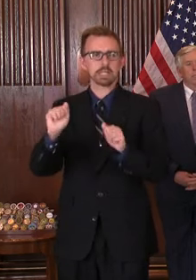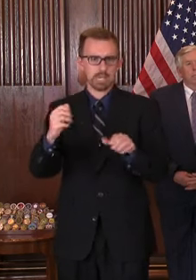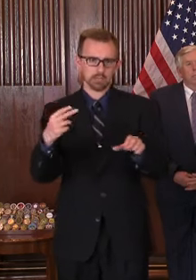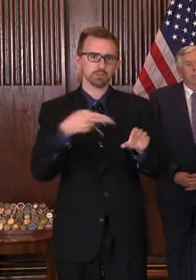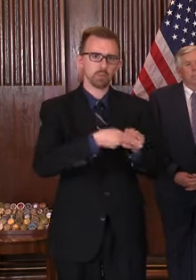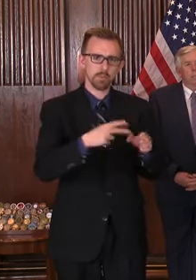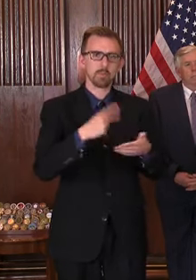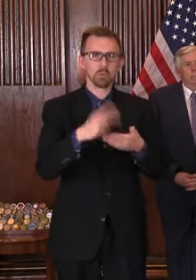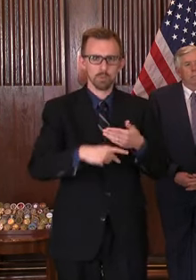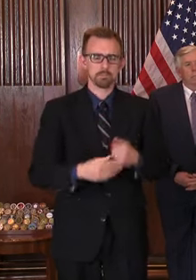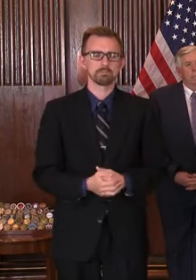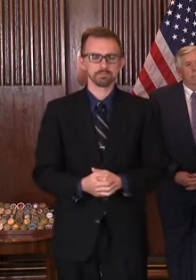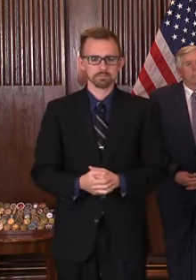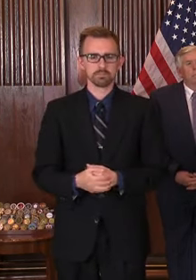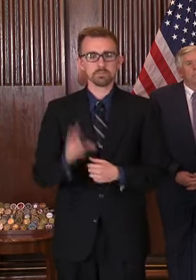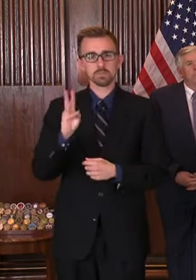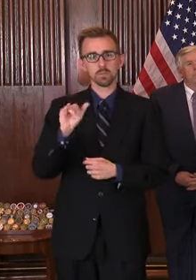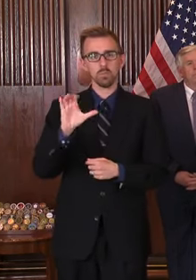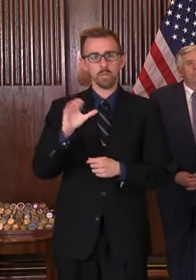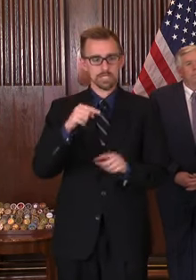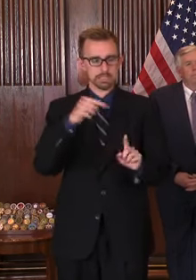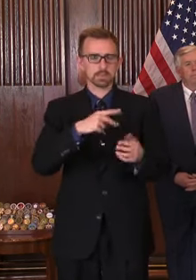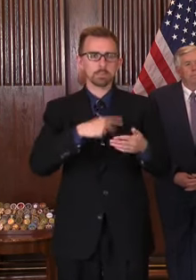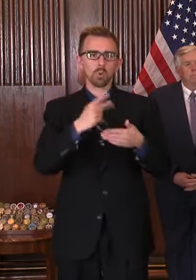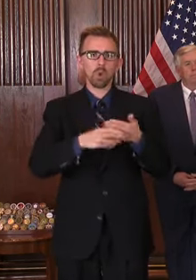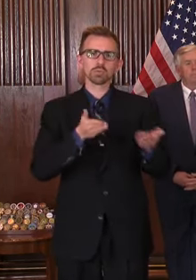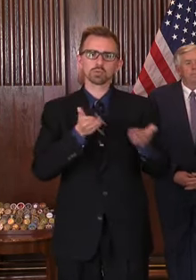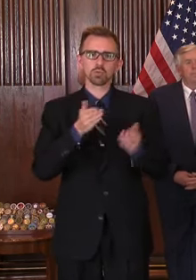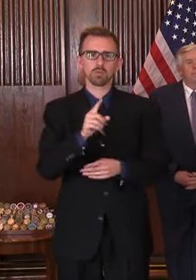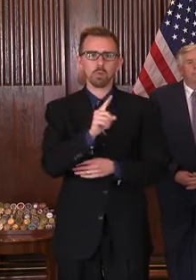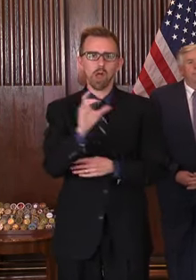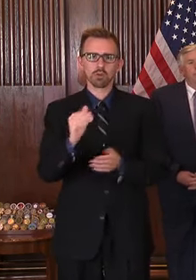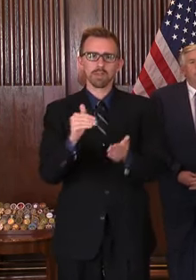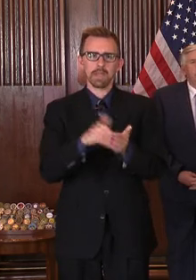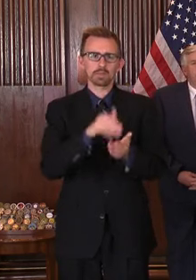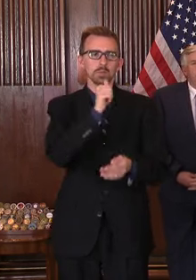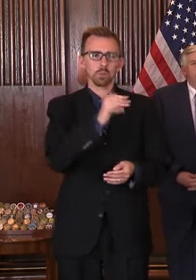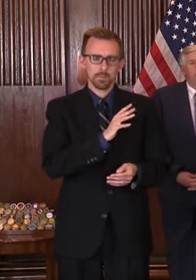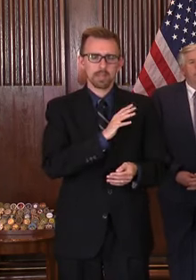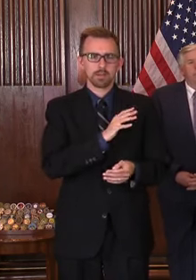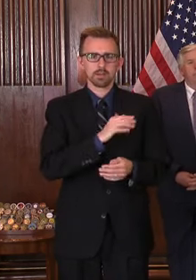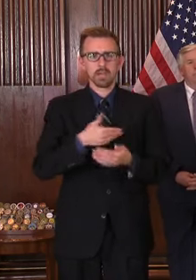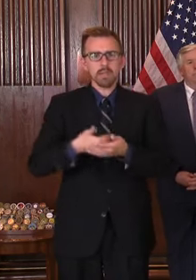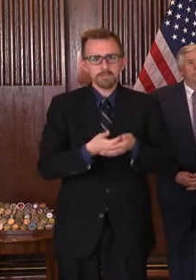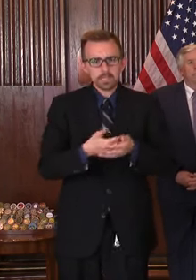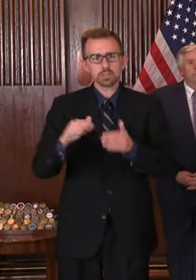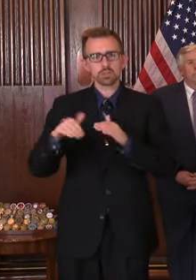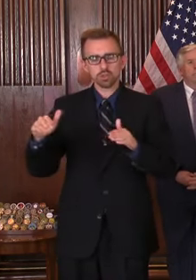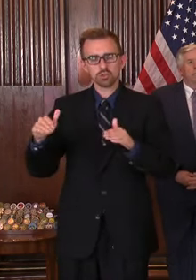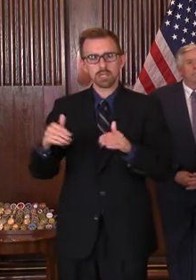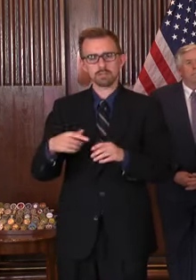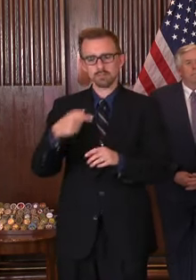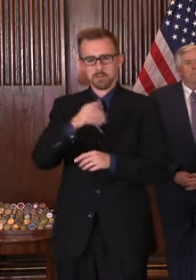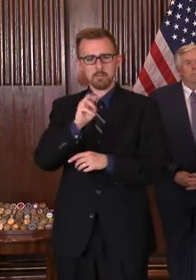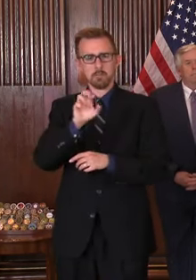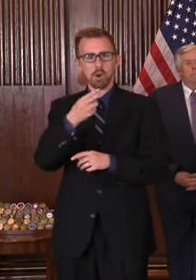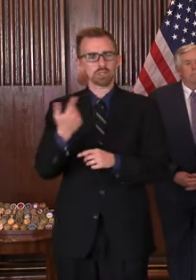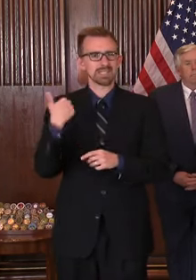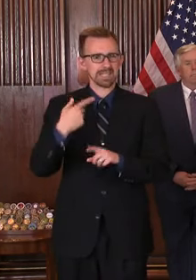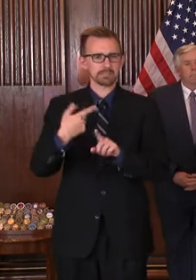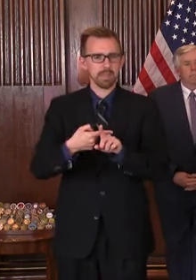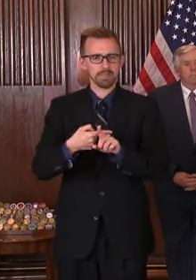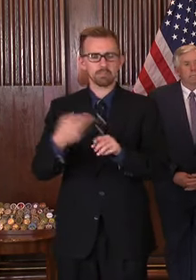pandemic. In fact, the WIC program served about 100,000 women, infants, and children in the month of March,